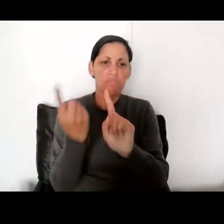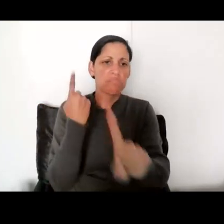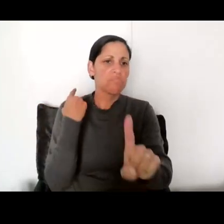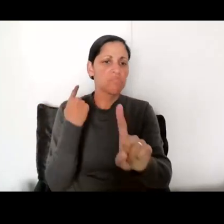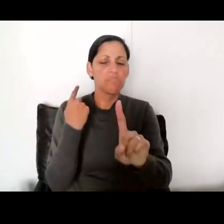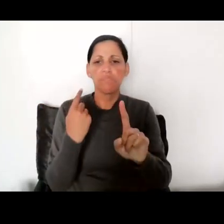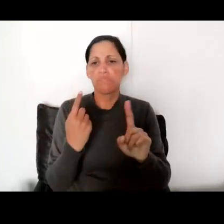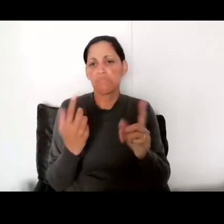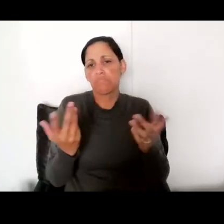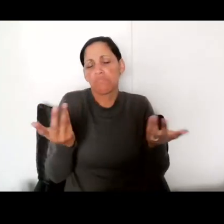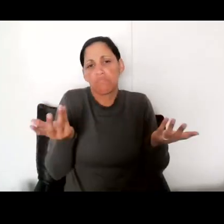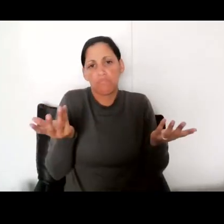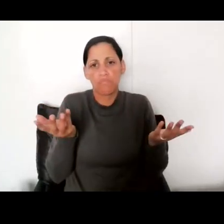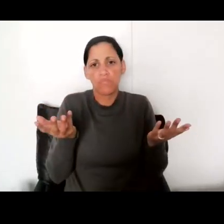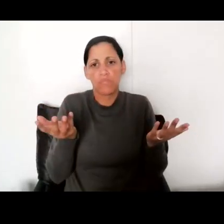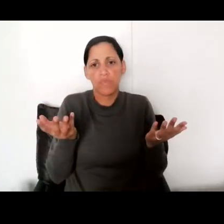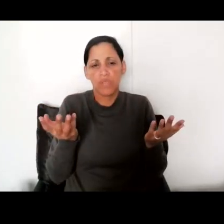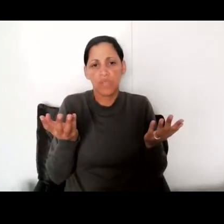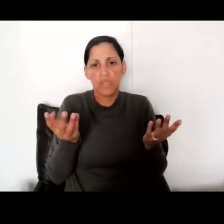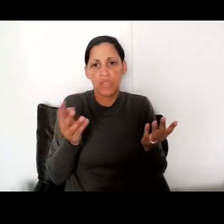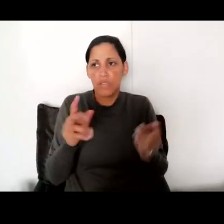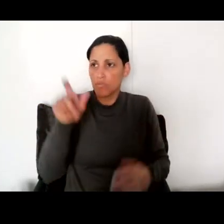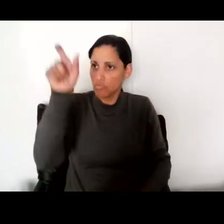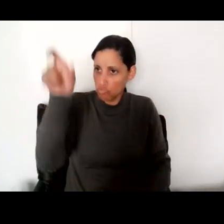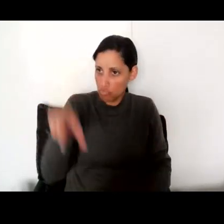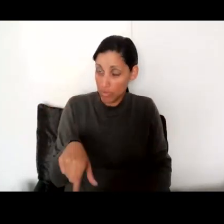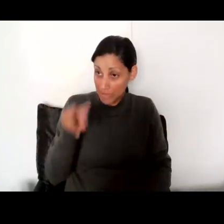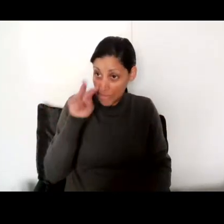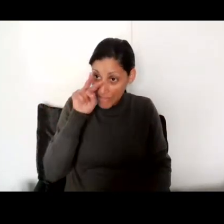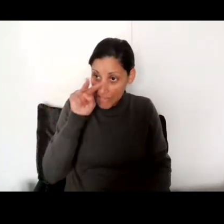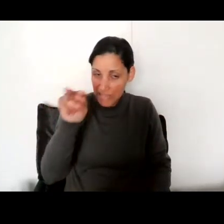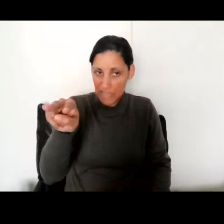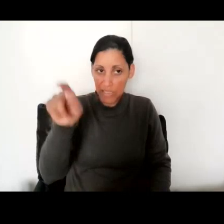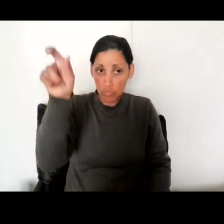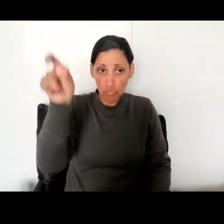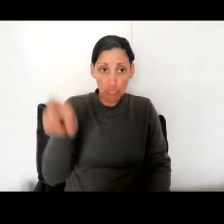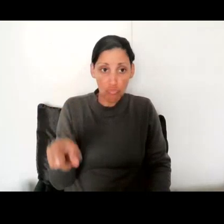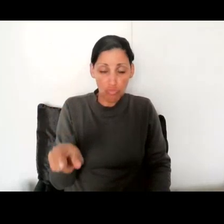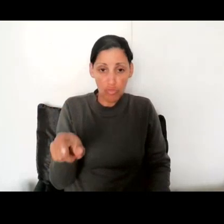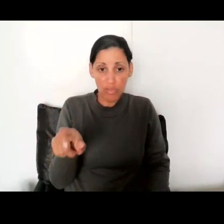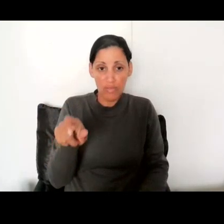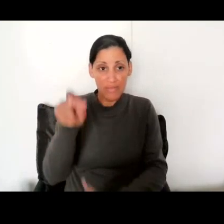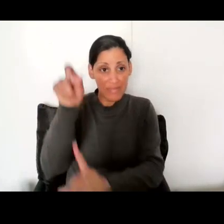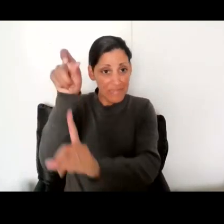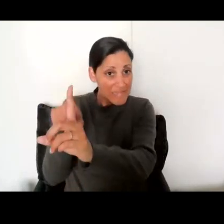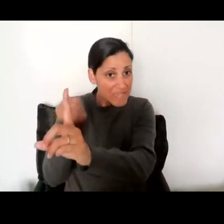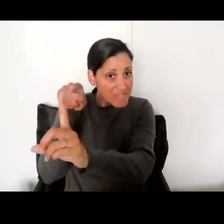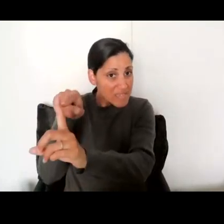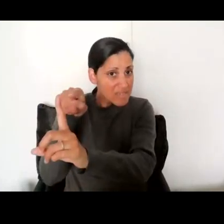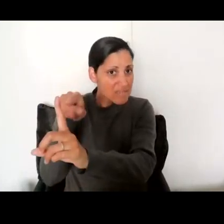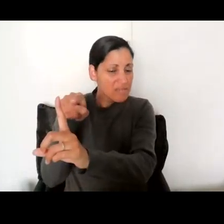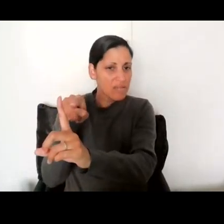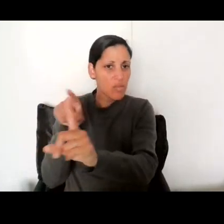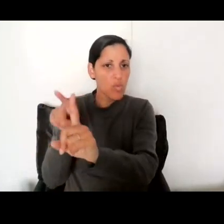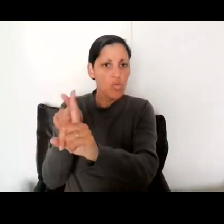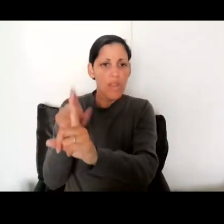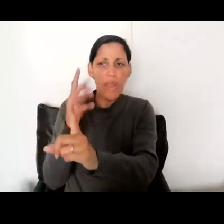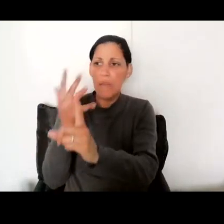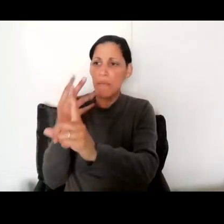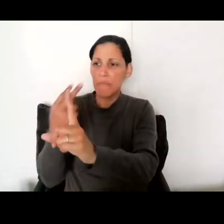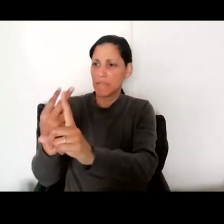if you're not seeing a person. And the fact that this person cannot see you, maybe in